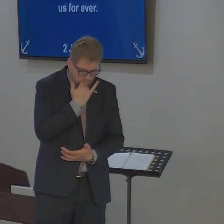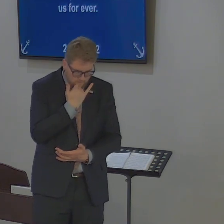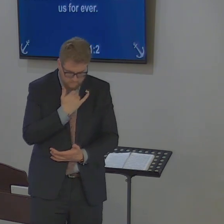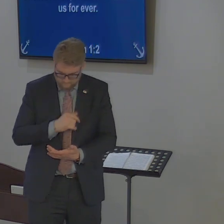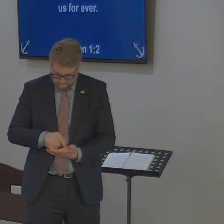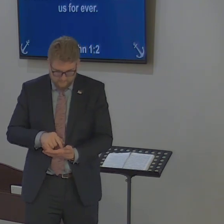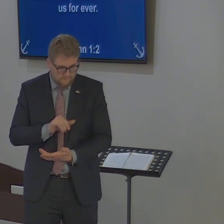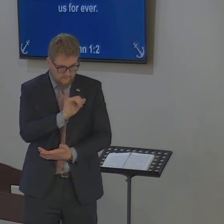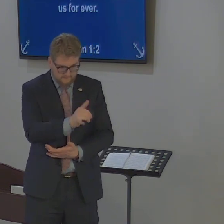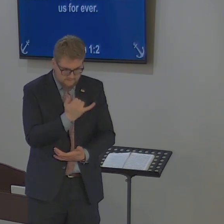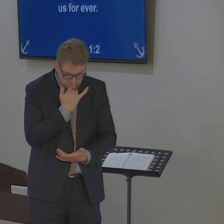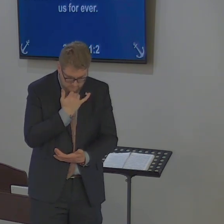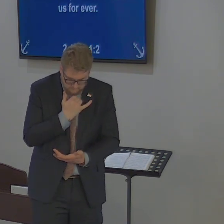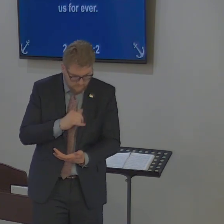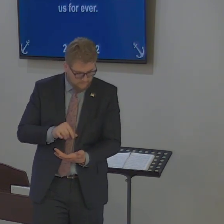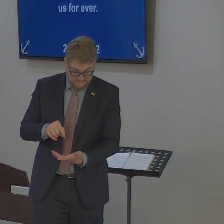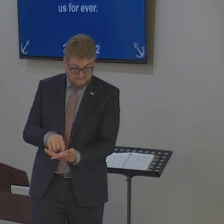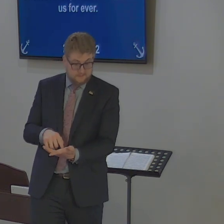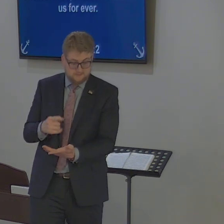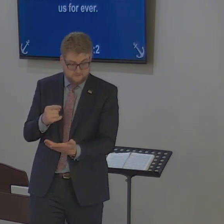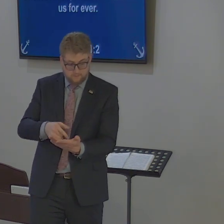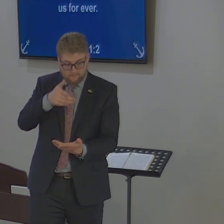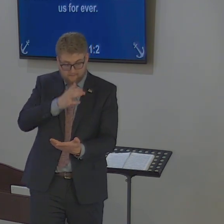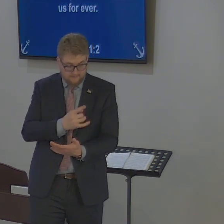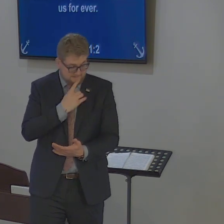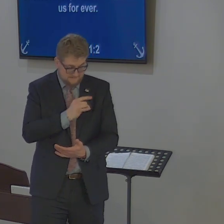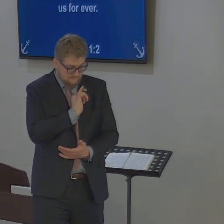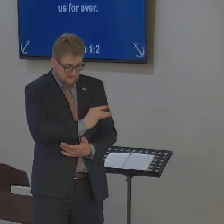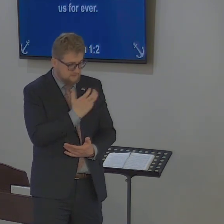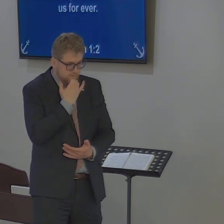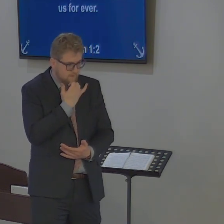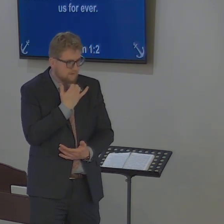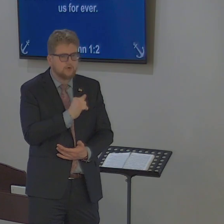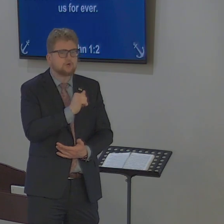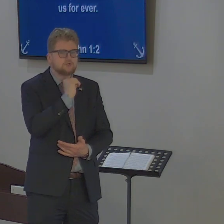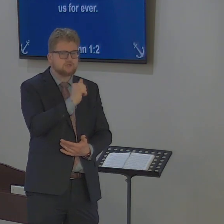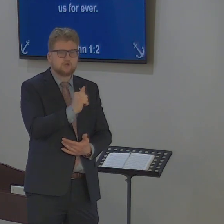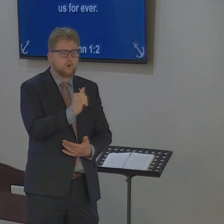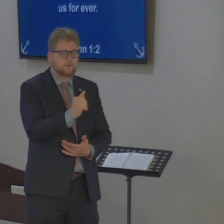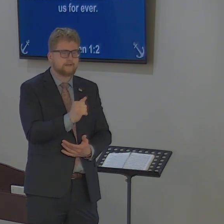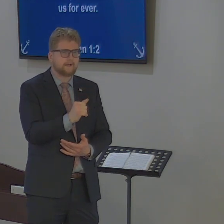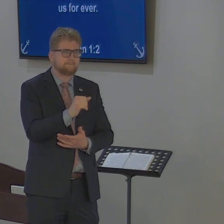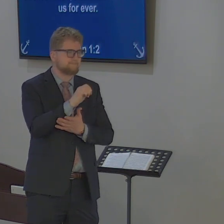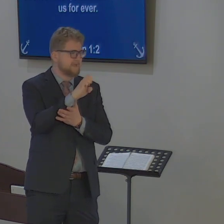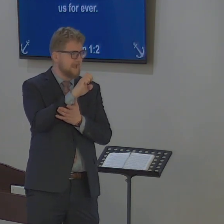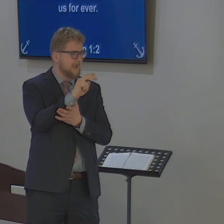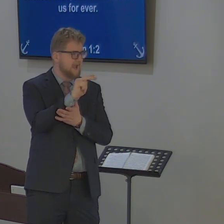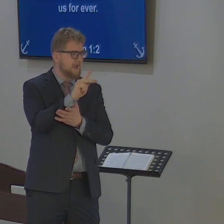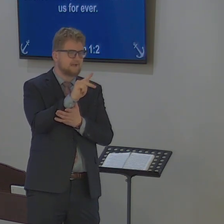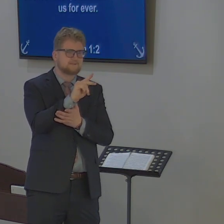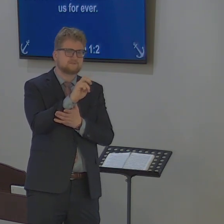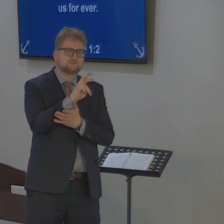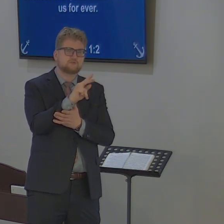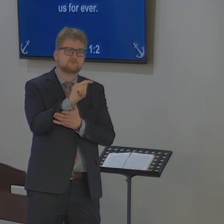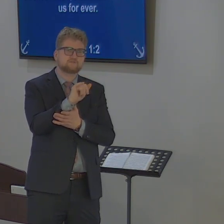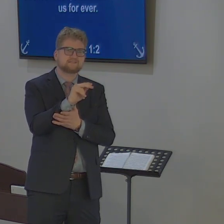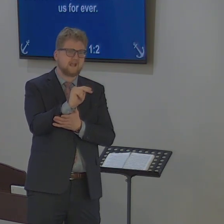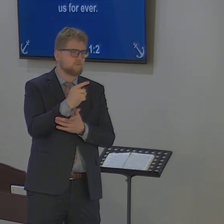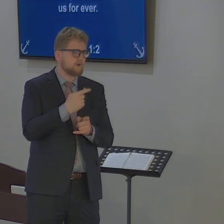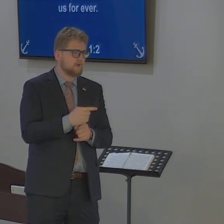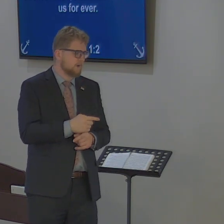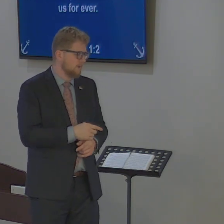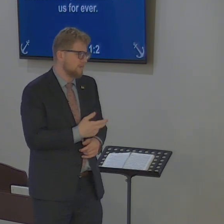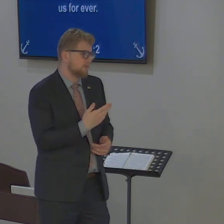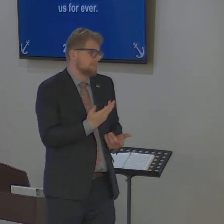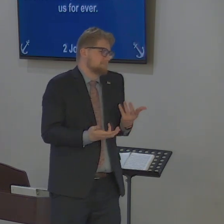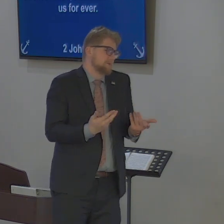okay, if this is what God says, then that's wrong. I'm not even going to entertain it. I'm not even going to look down the road. I'm not even going to investigate that. I'm just going